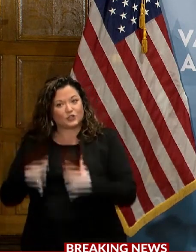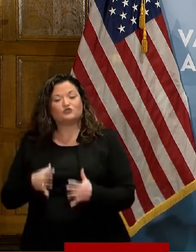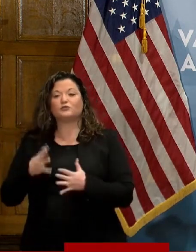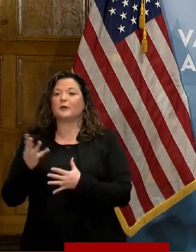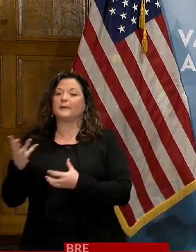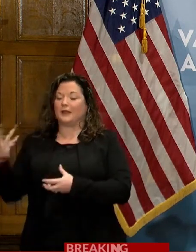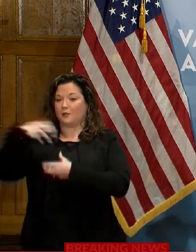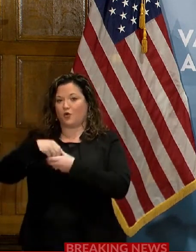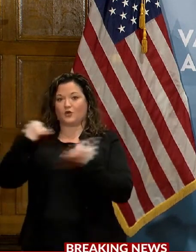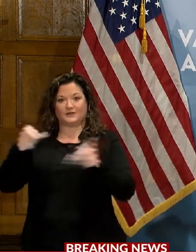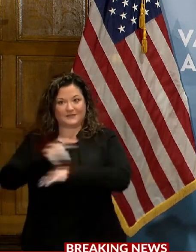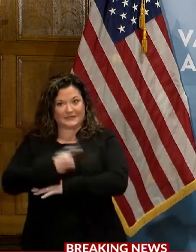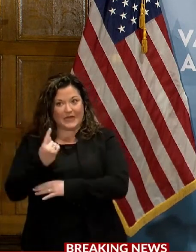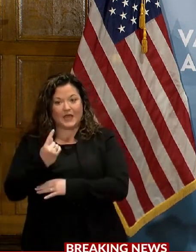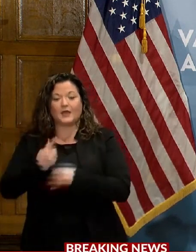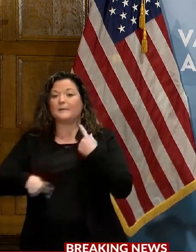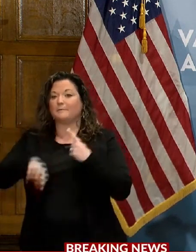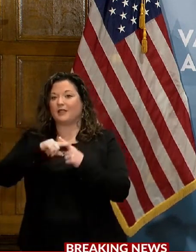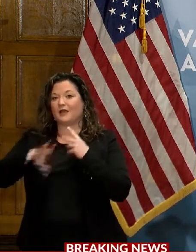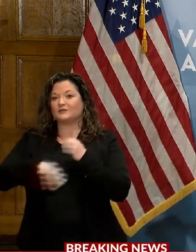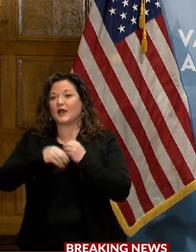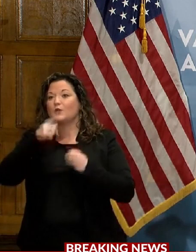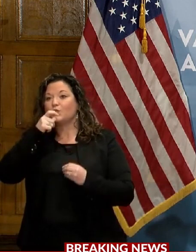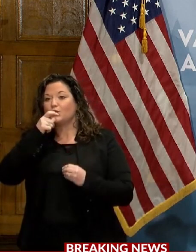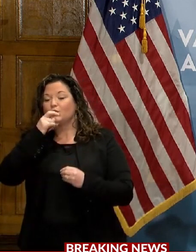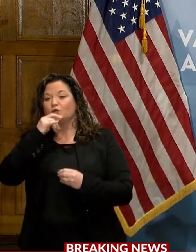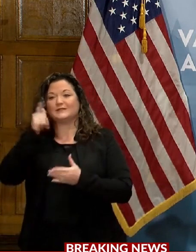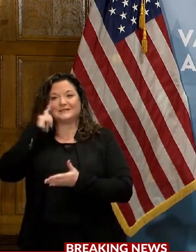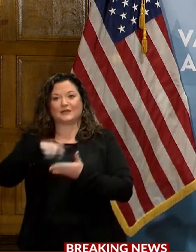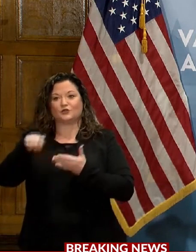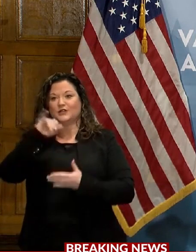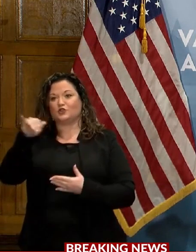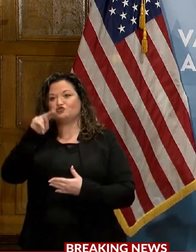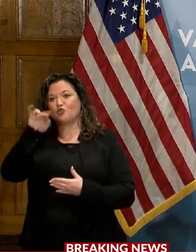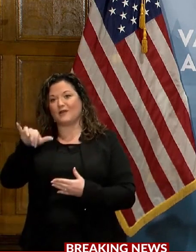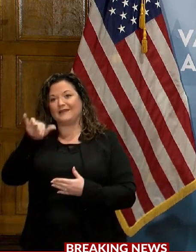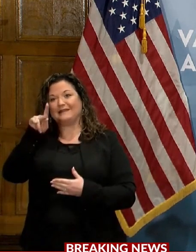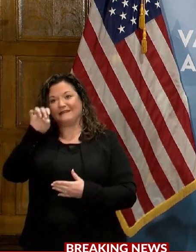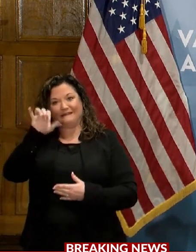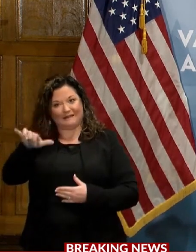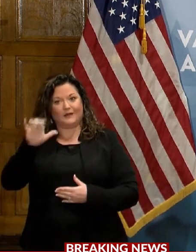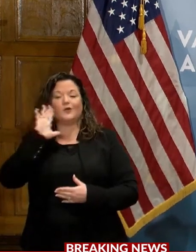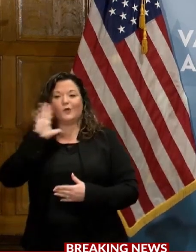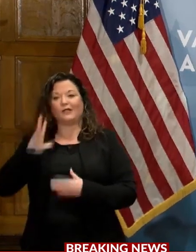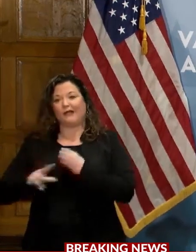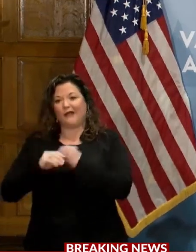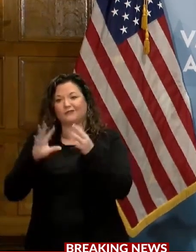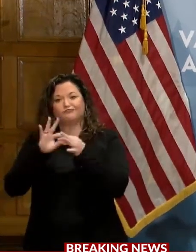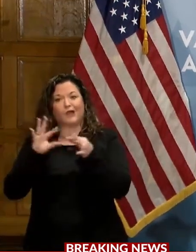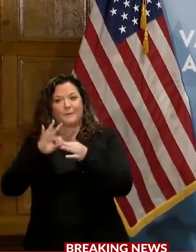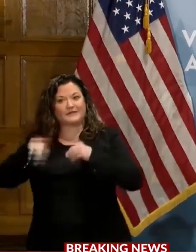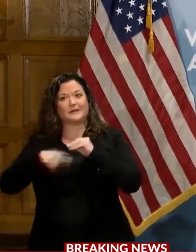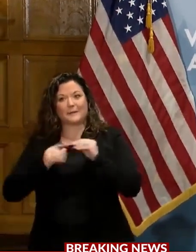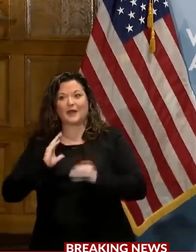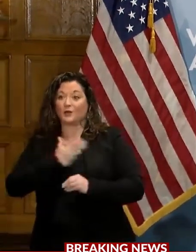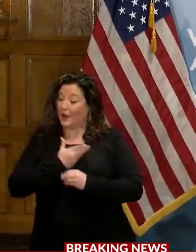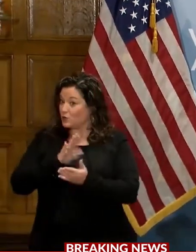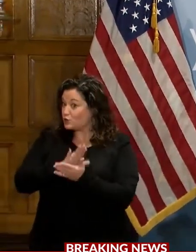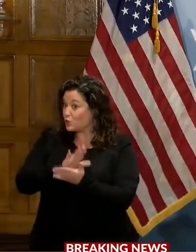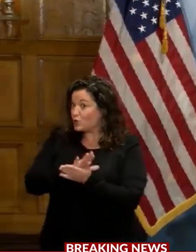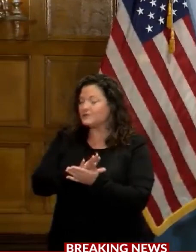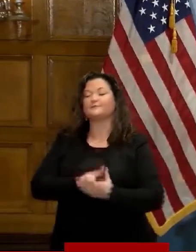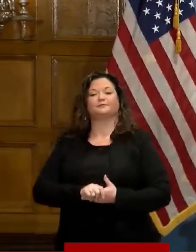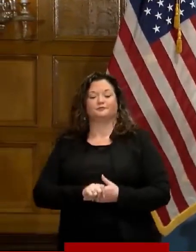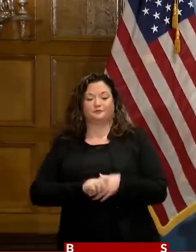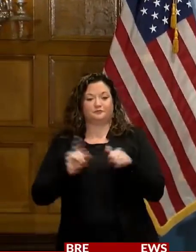part of this today, as well as Secretary Johnny Key, and he'll have some comments about our schools. First,